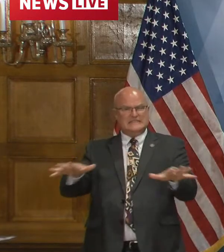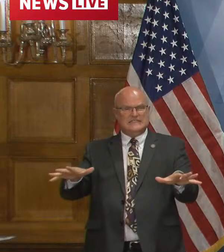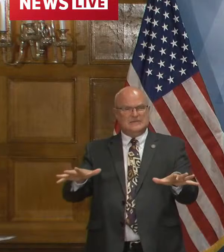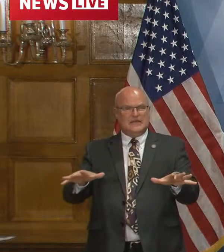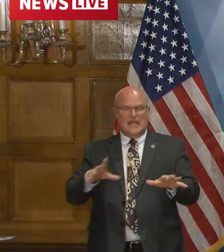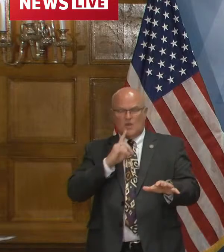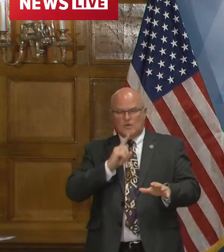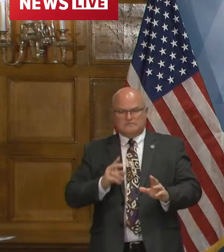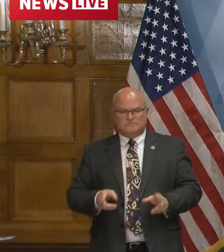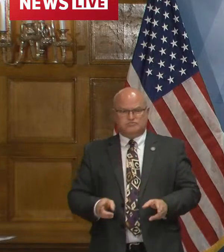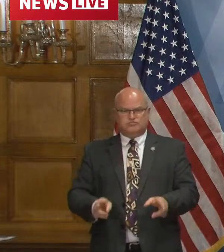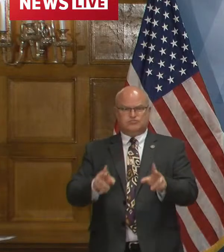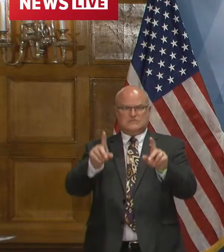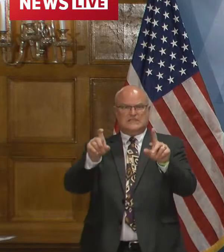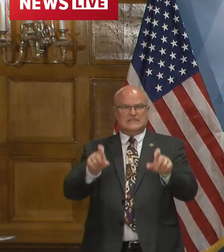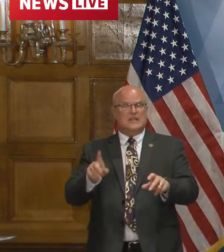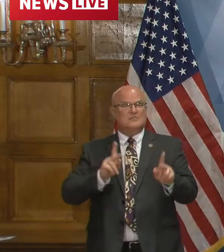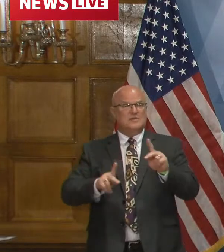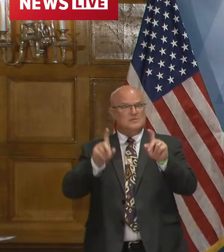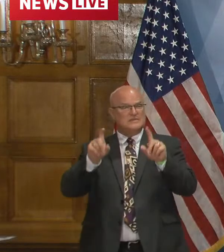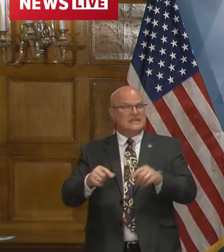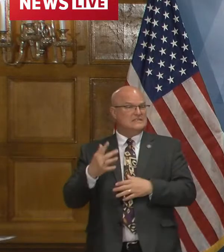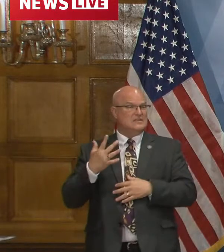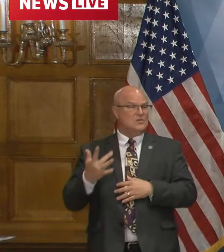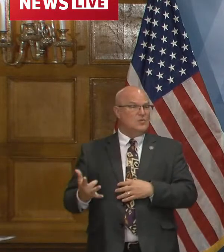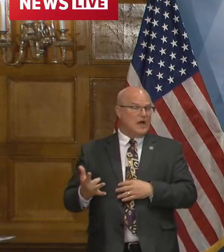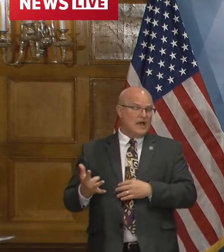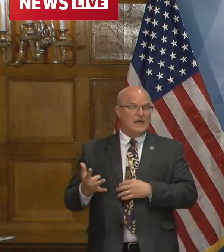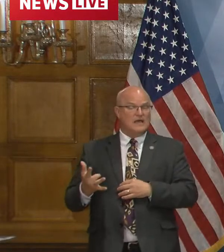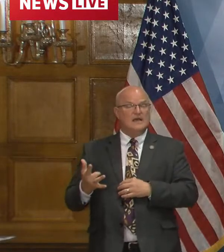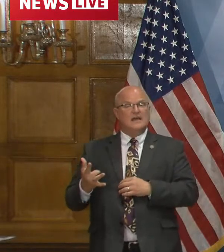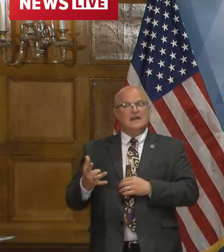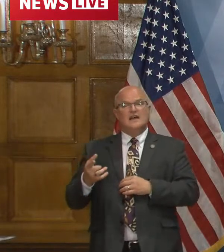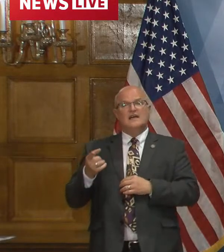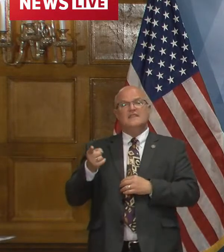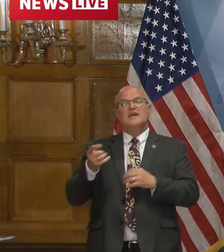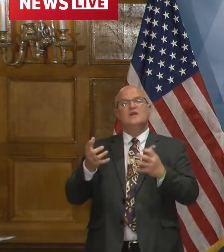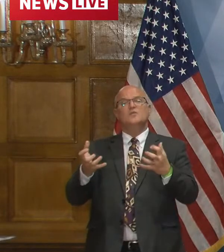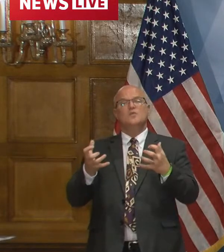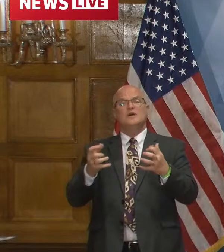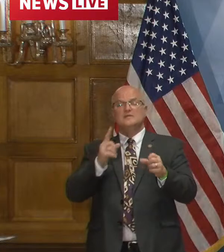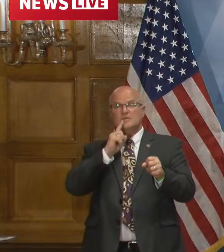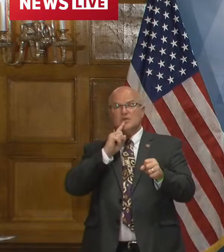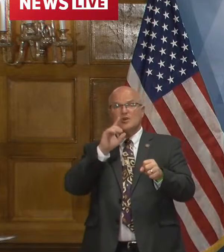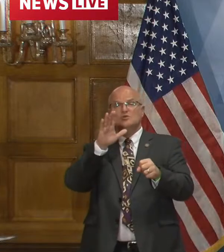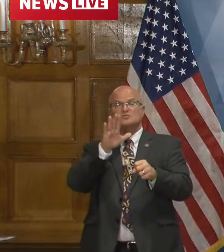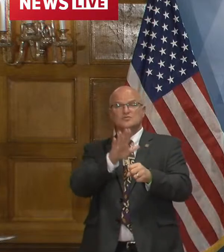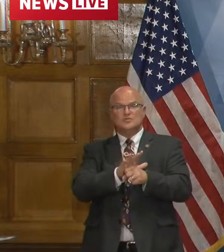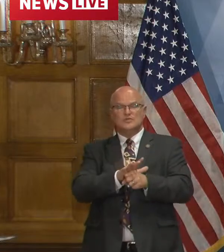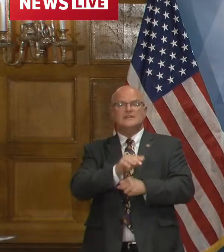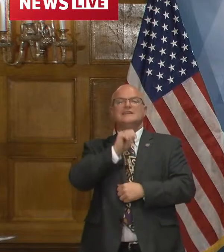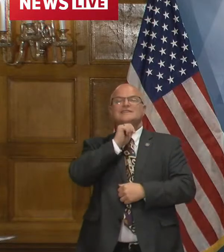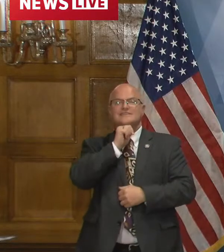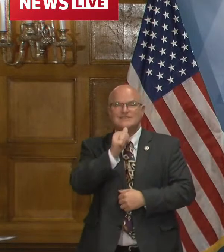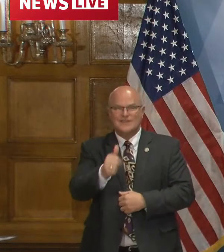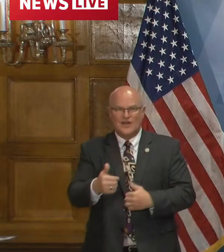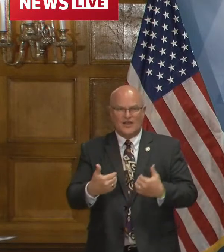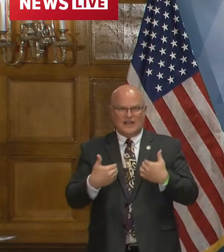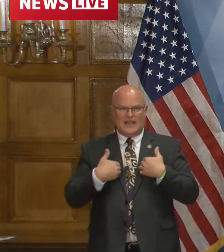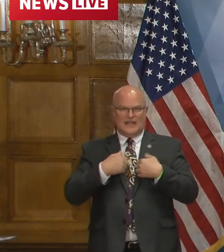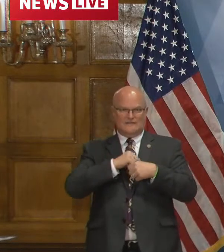up our testing, people were getting tested because they wanted to be assured that they did not have